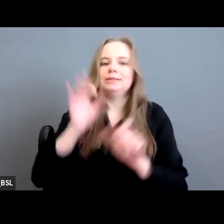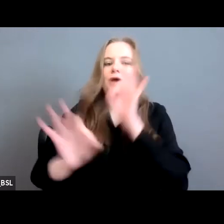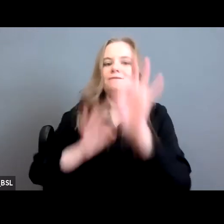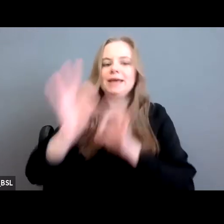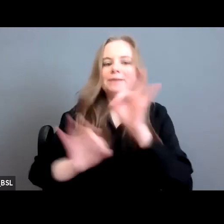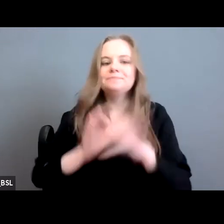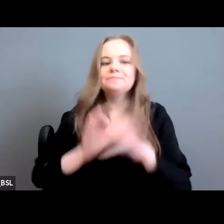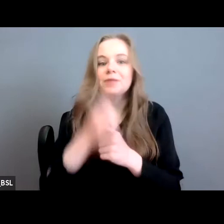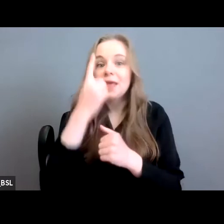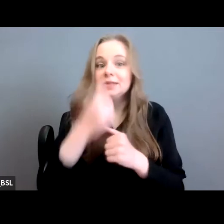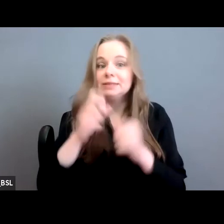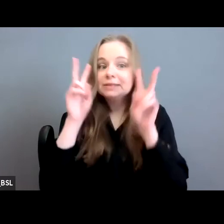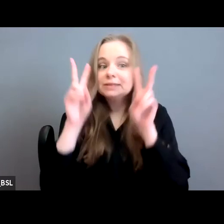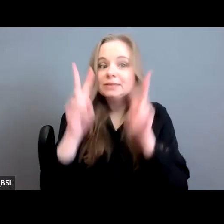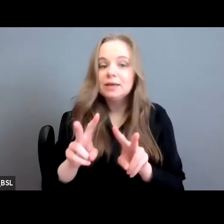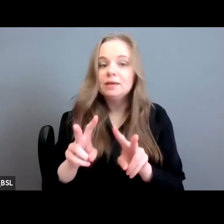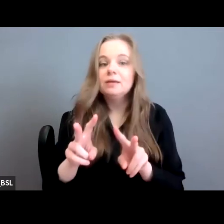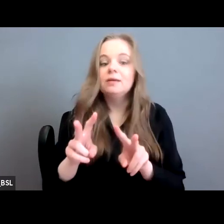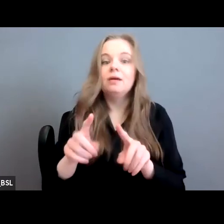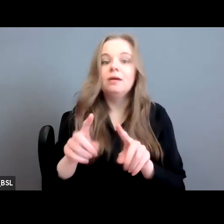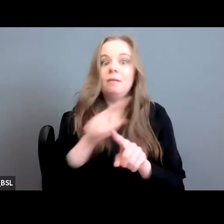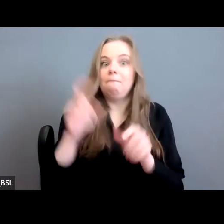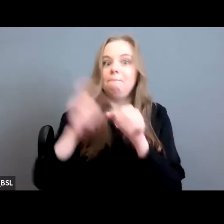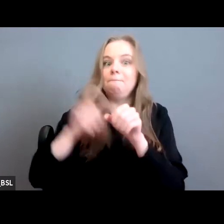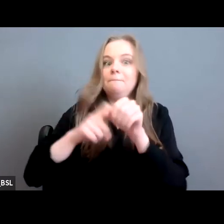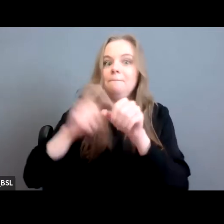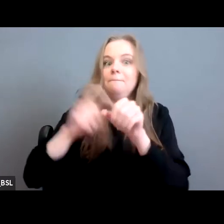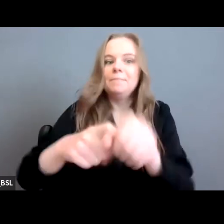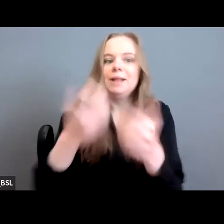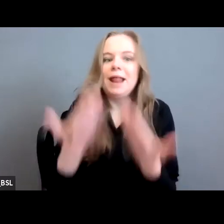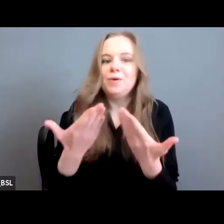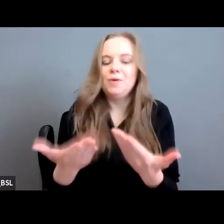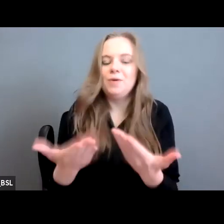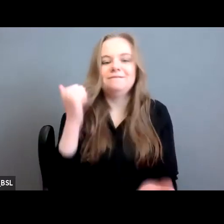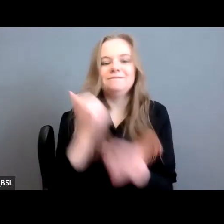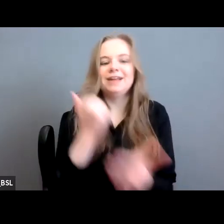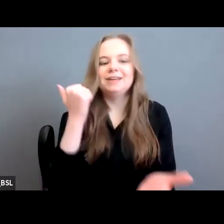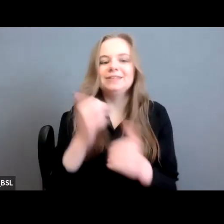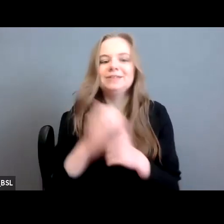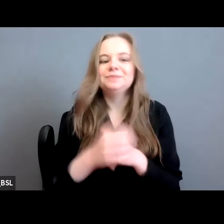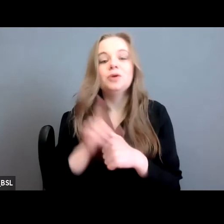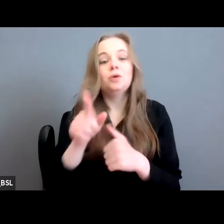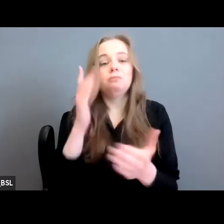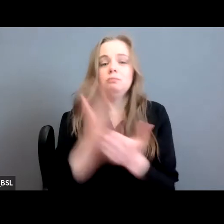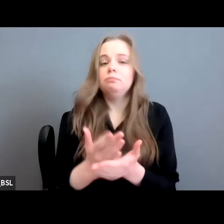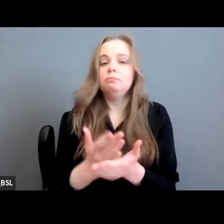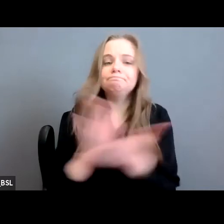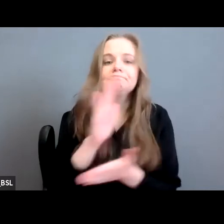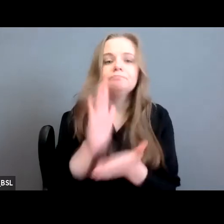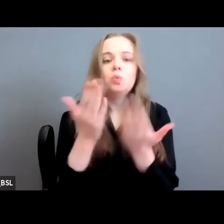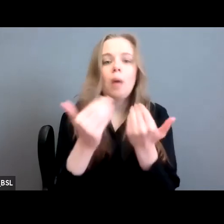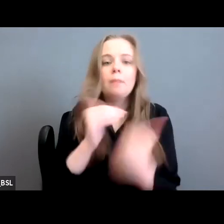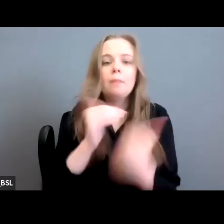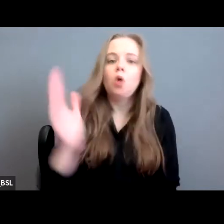we're starting to get lots of you join us today, so that's absolutely fantastic. We really welcome you to the session and it's brilliant to have